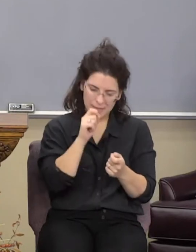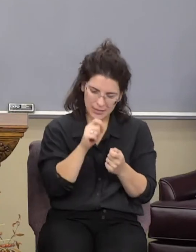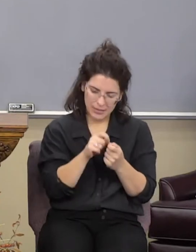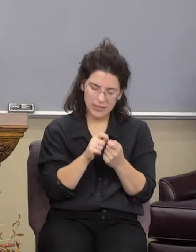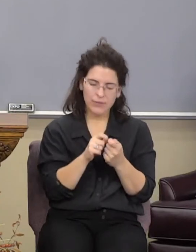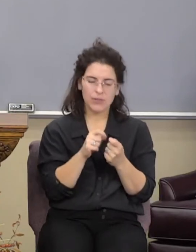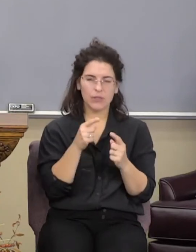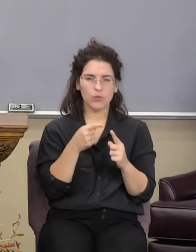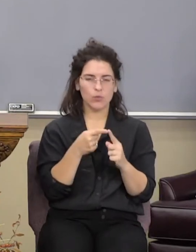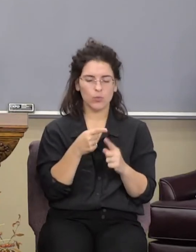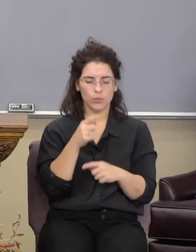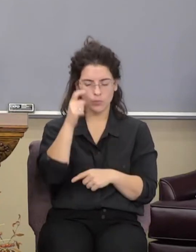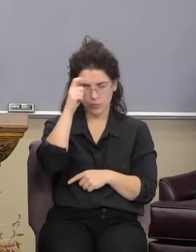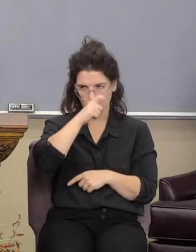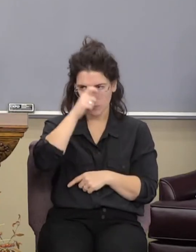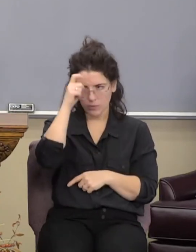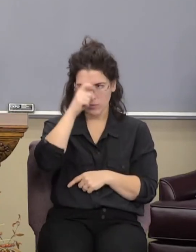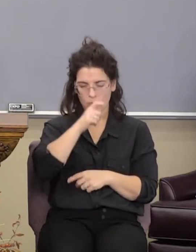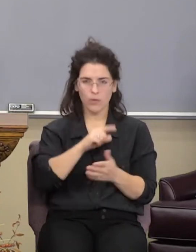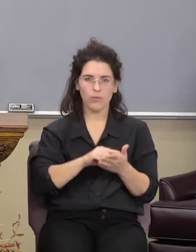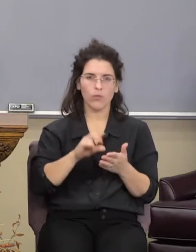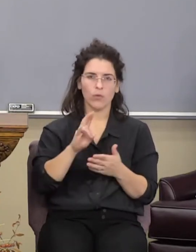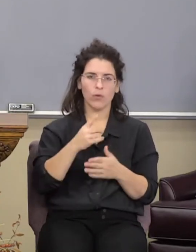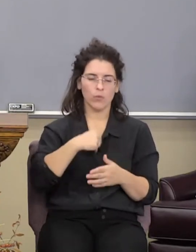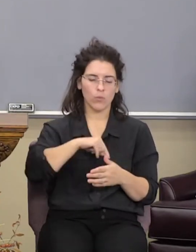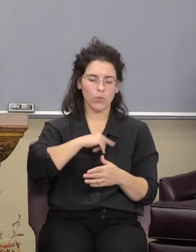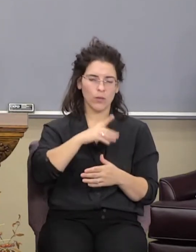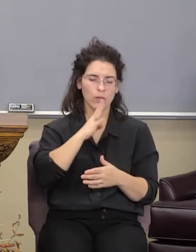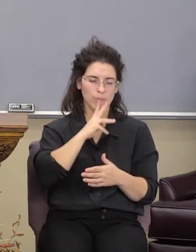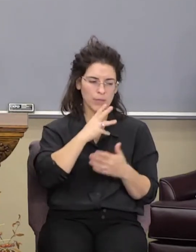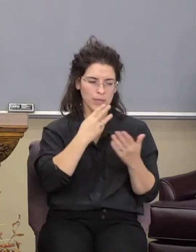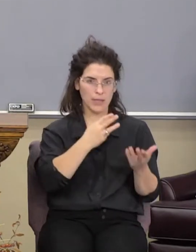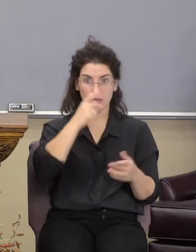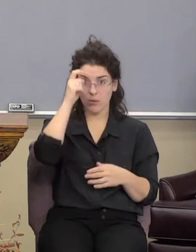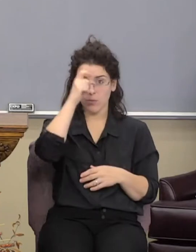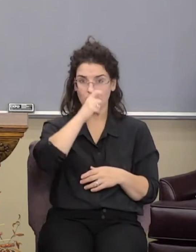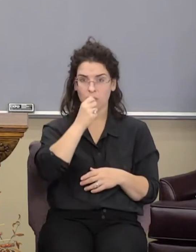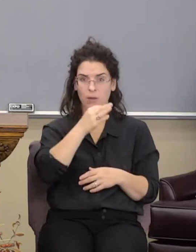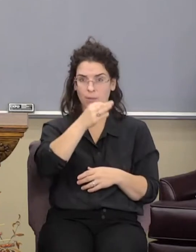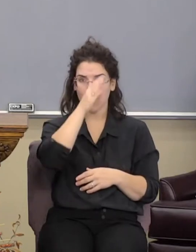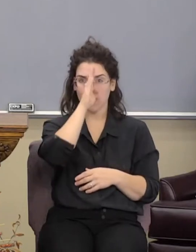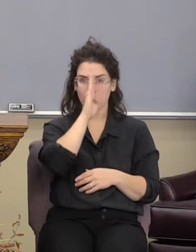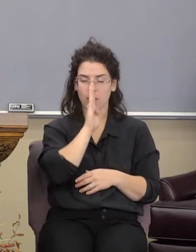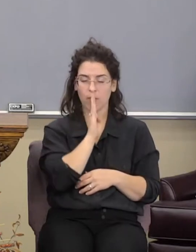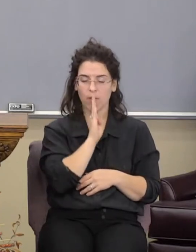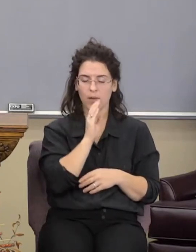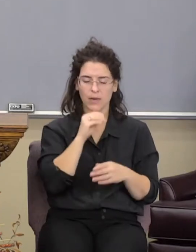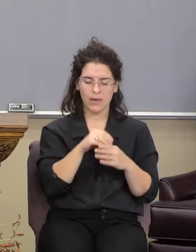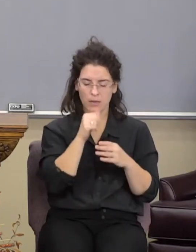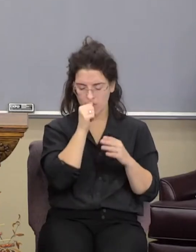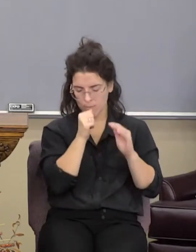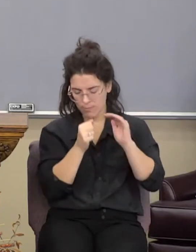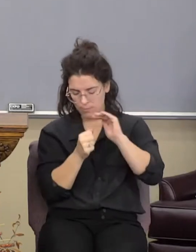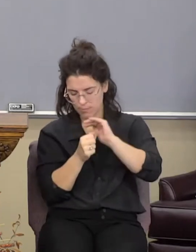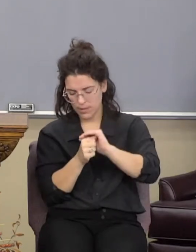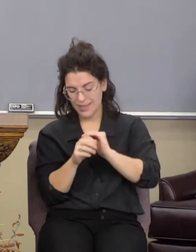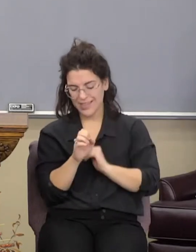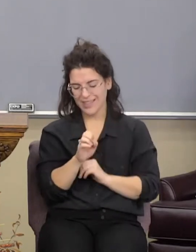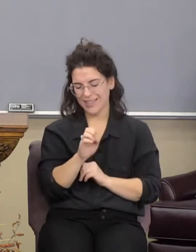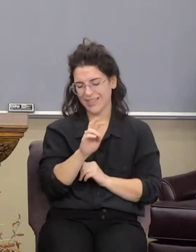this wisdom. Verse 7, we speak the wisdom of God in a mystery, even